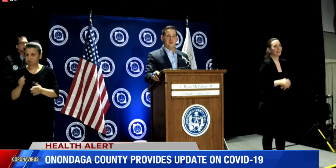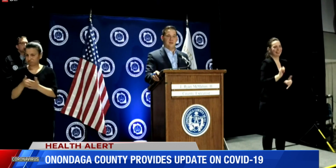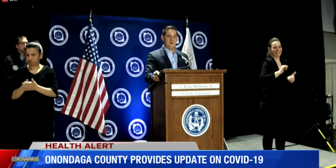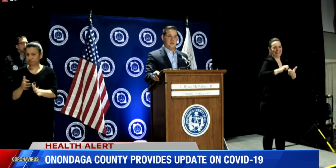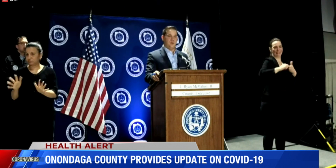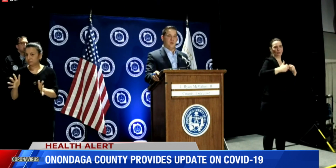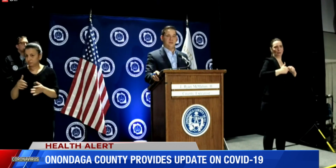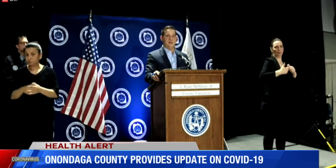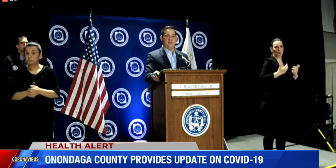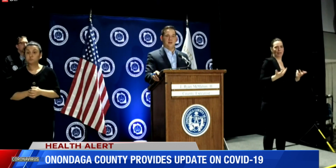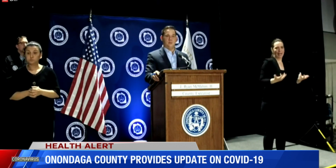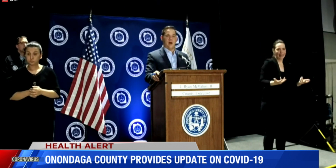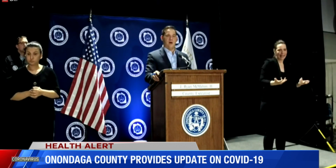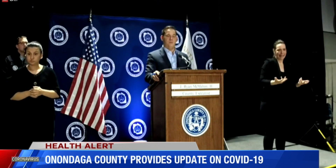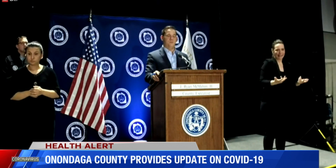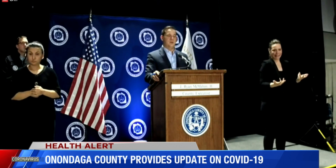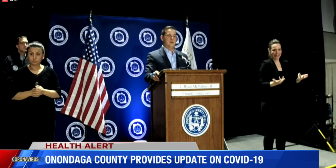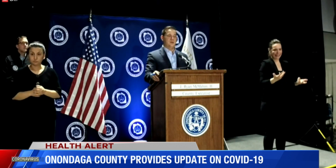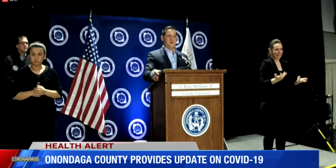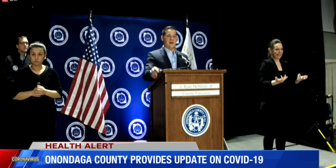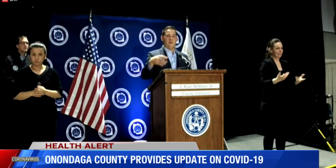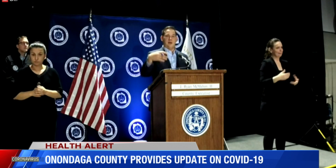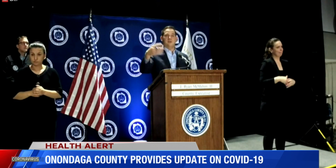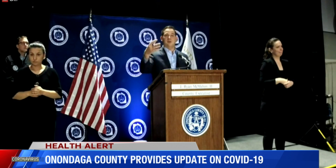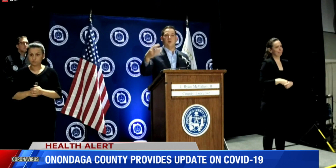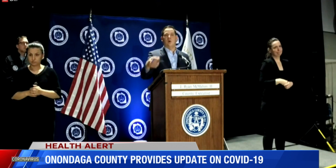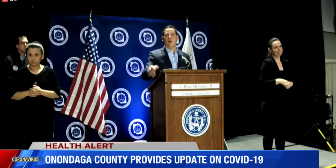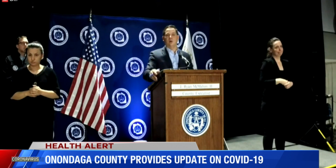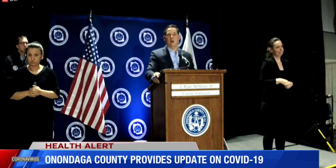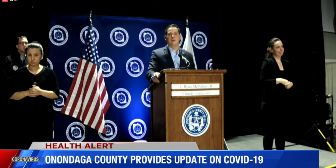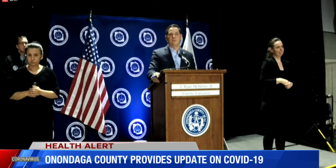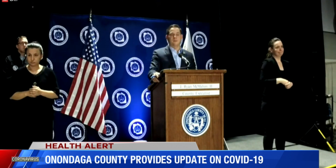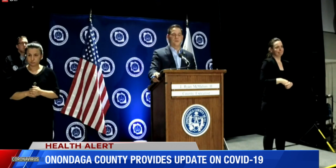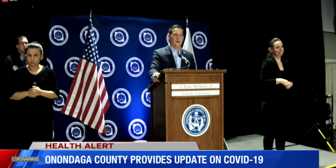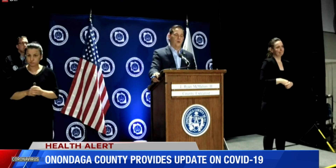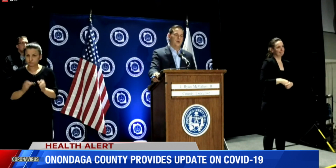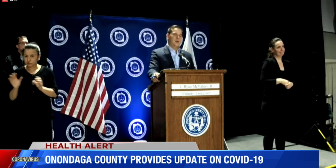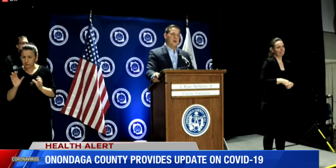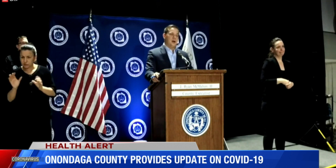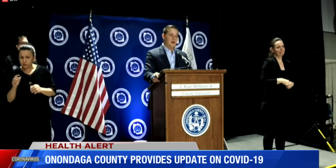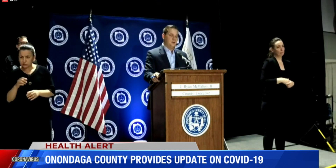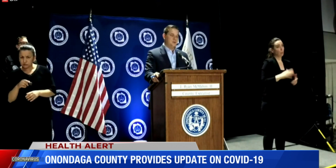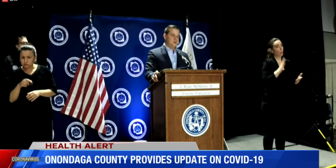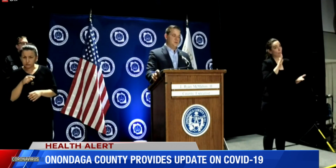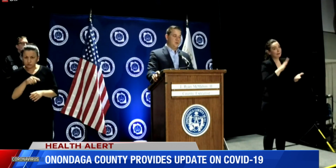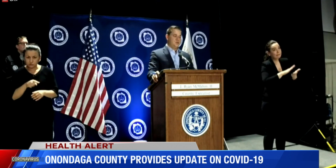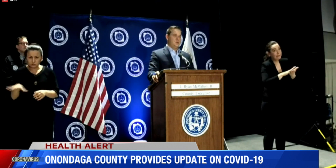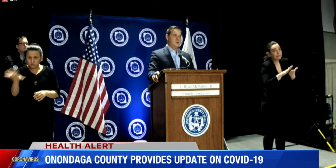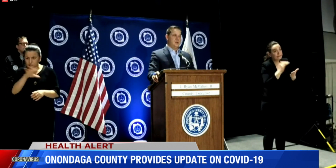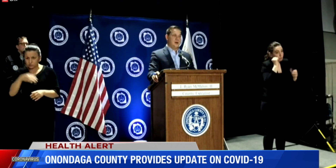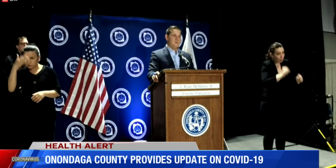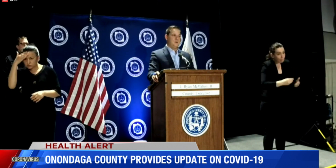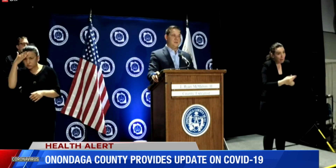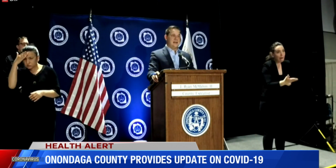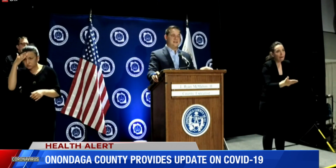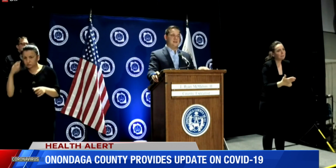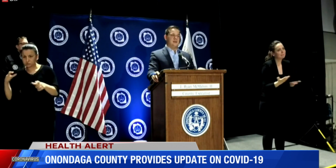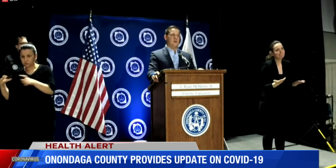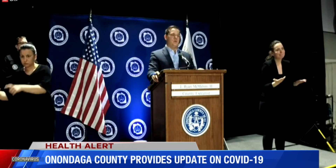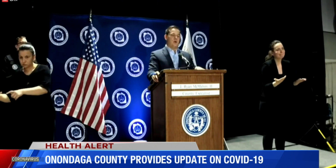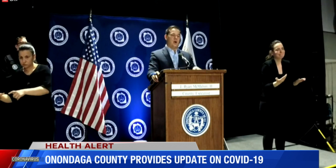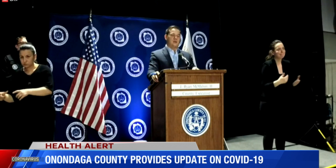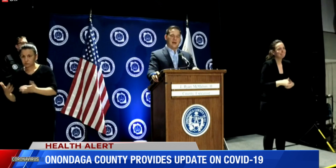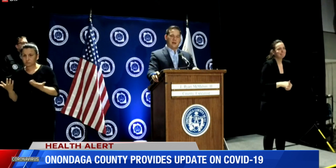sick in a quarantine and getting them help so that everybody else can go to work, right? So 2 issues. The